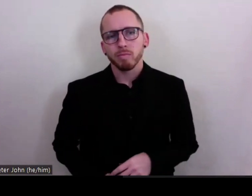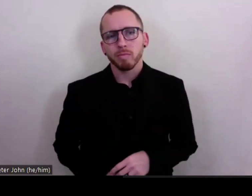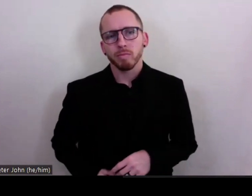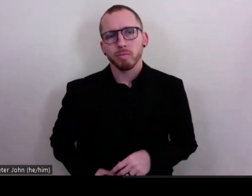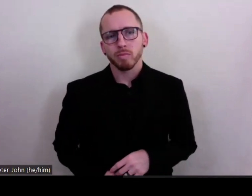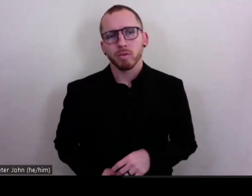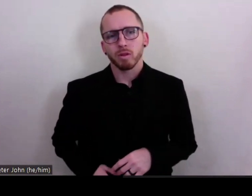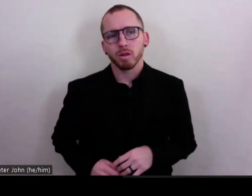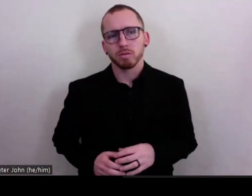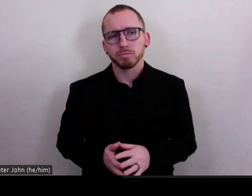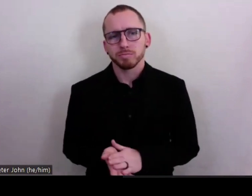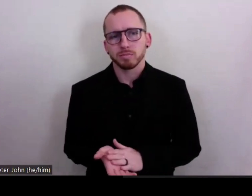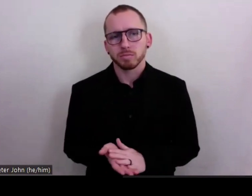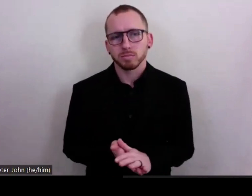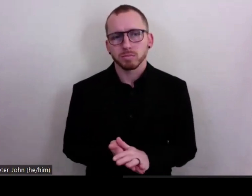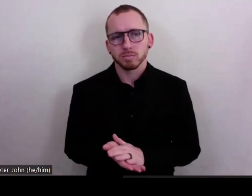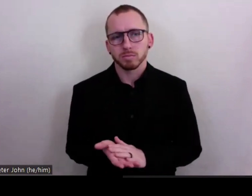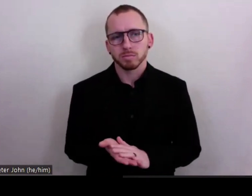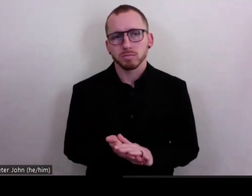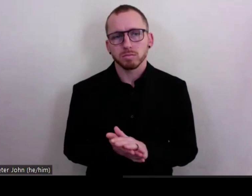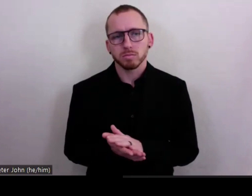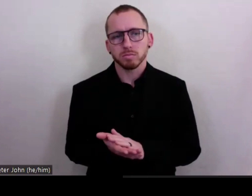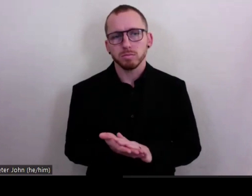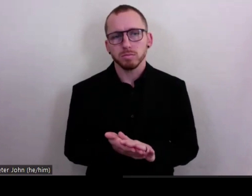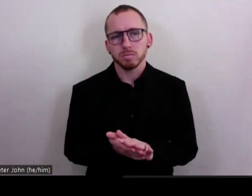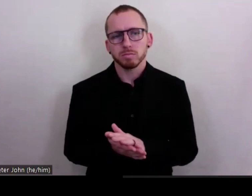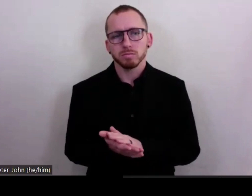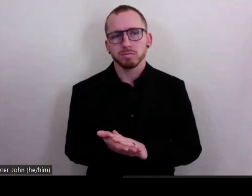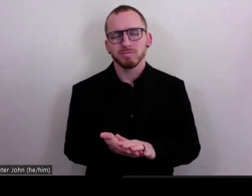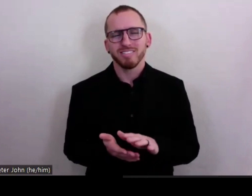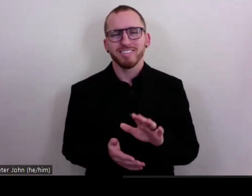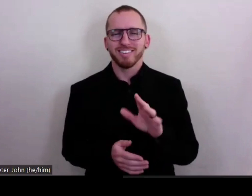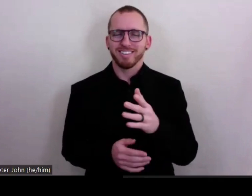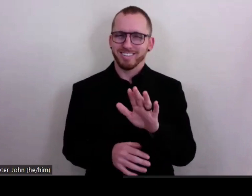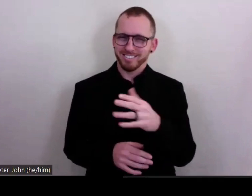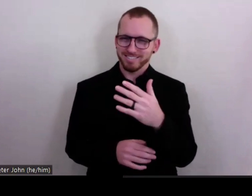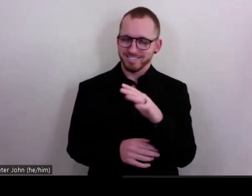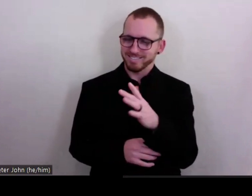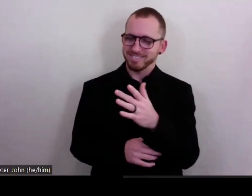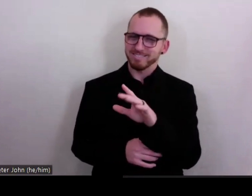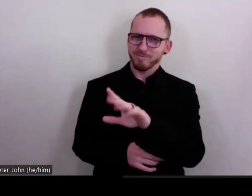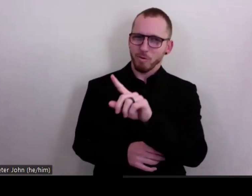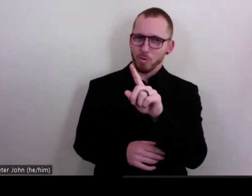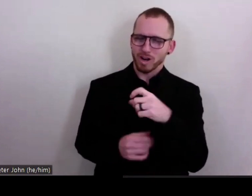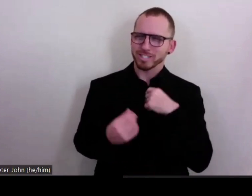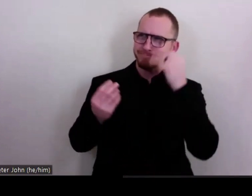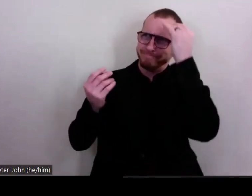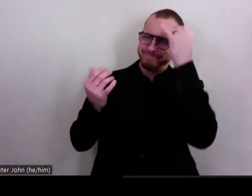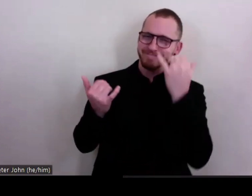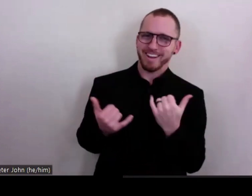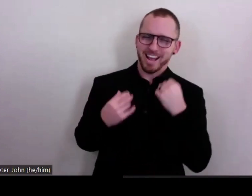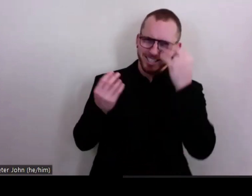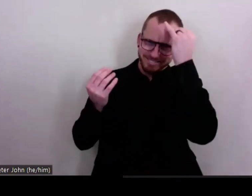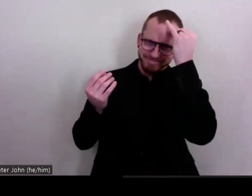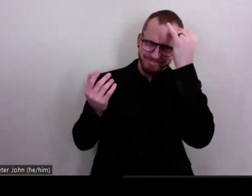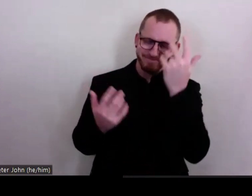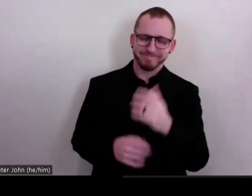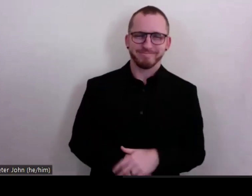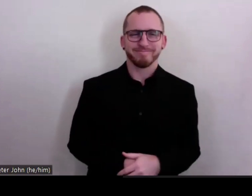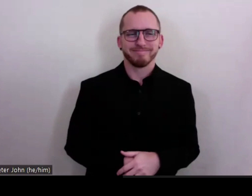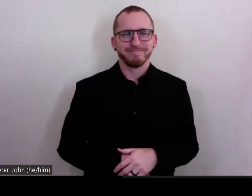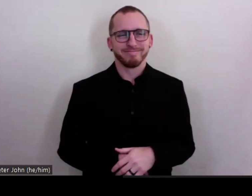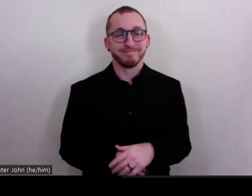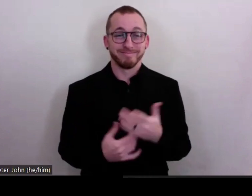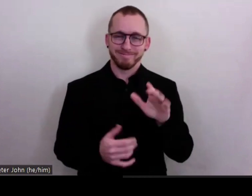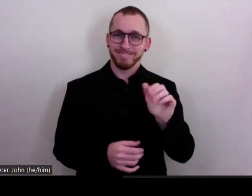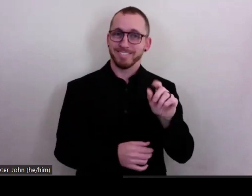understand that, okay, there are a few things. Now that just made me think of a few different things. Speaking of that ADHD thing, my head is going all over the place.